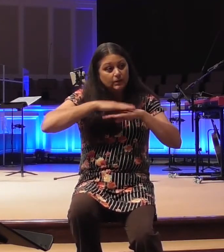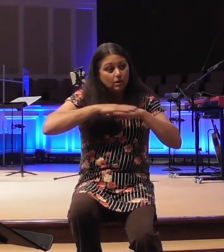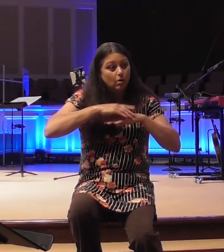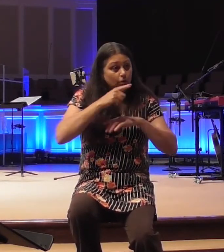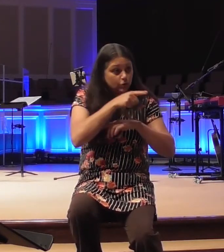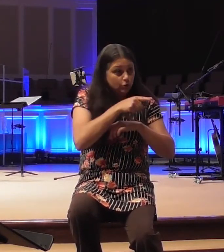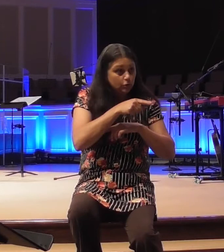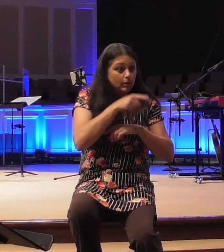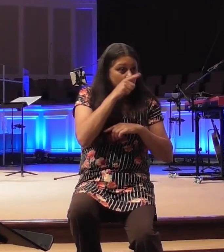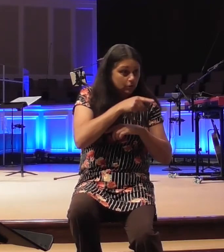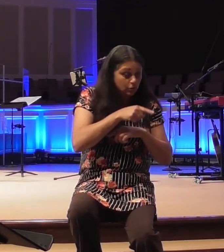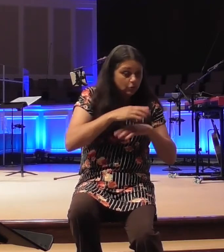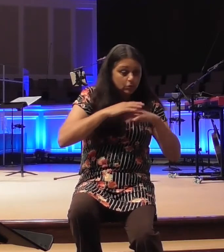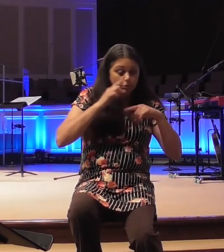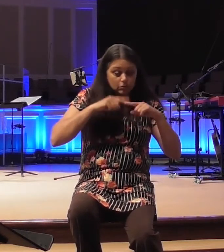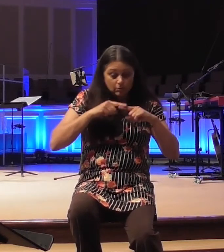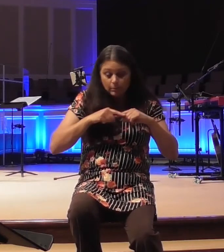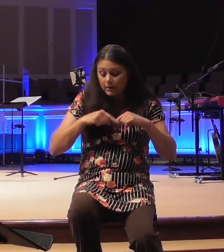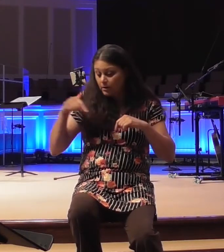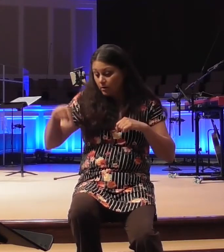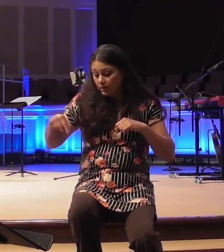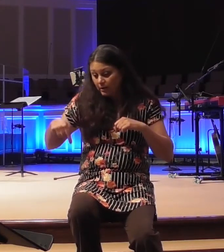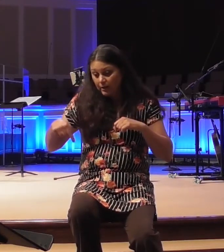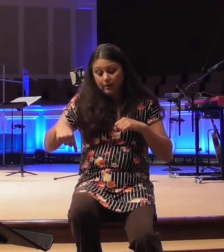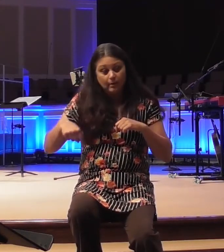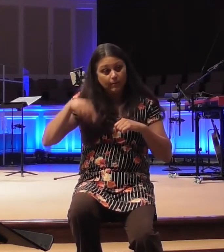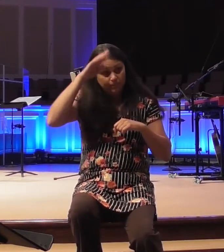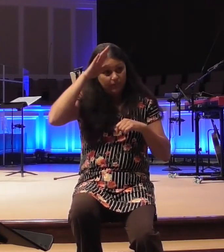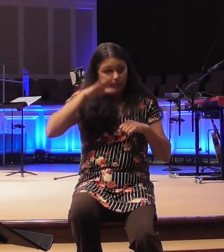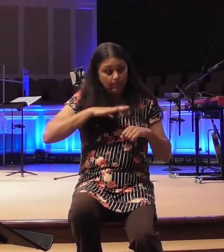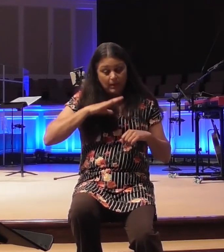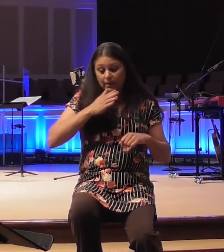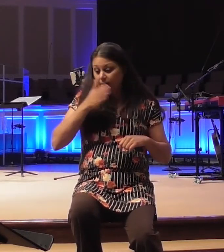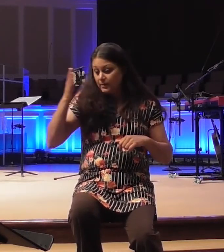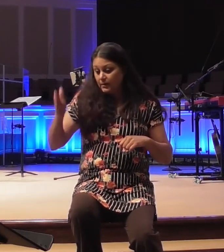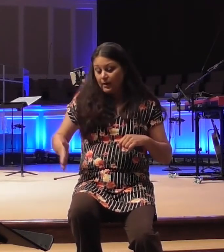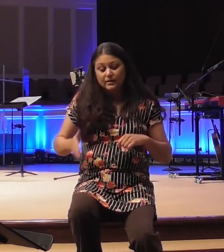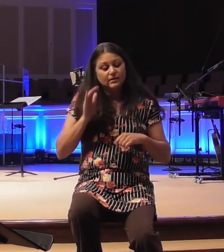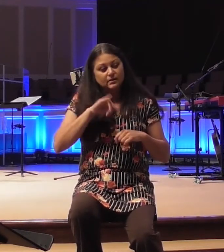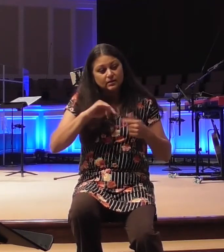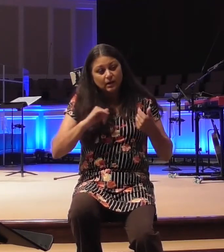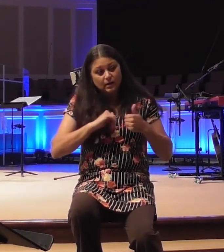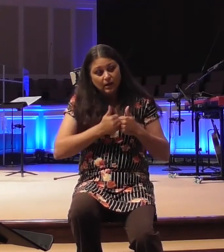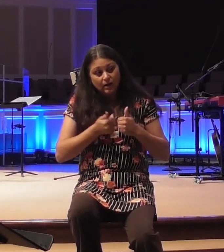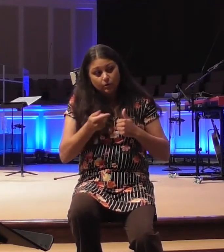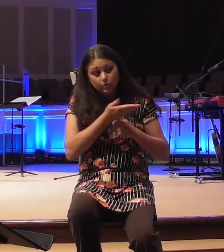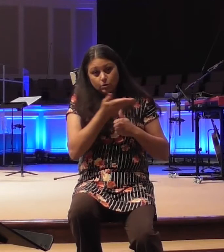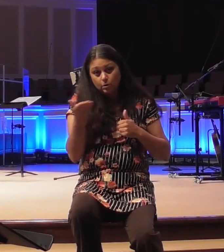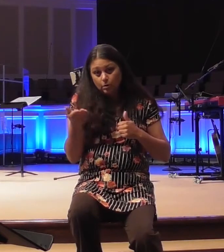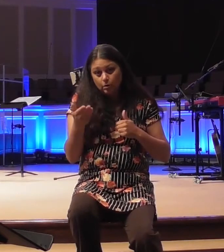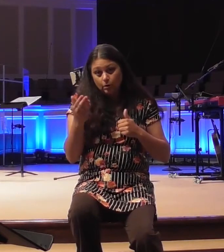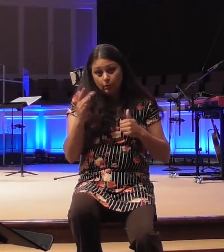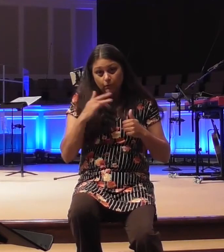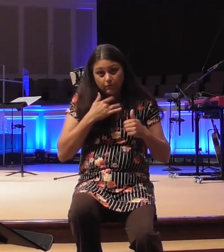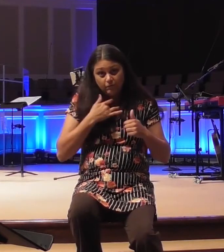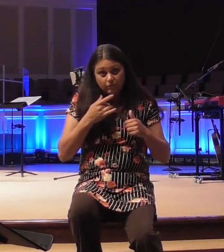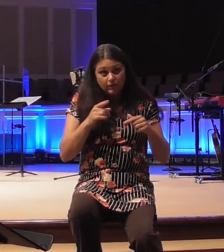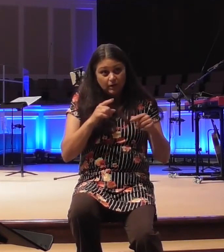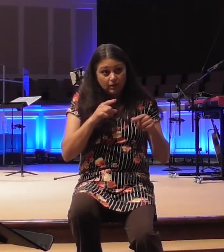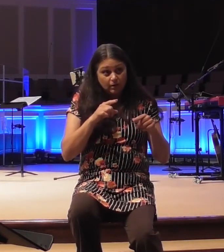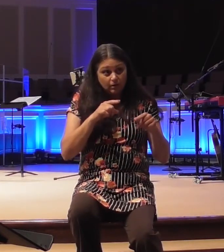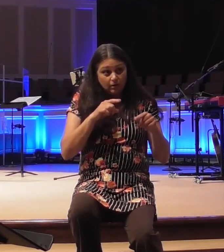together. It's just for the man next to you. Is that how you feel about your brothers and sisters in Christ? Love one